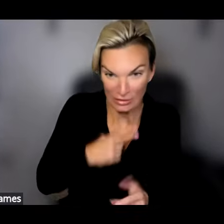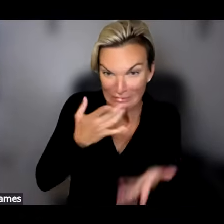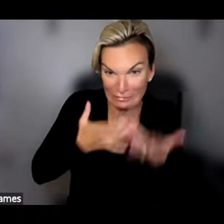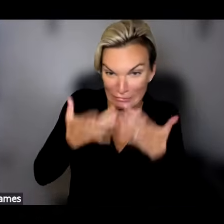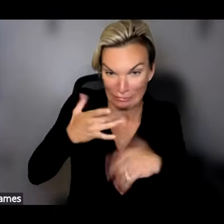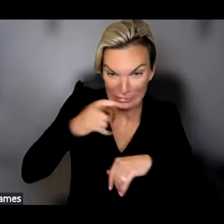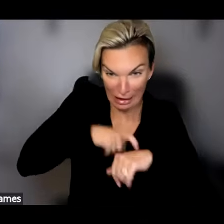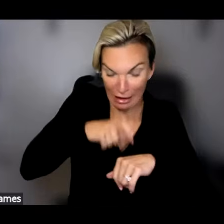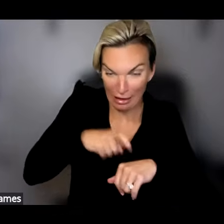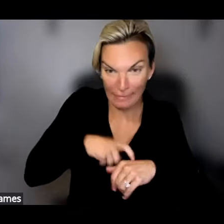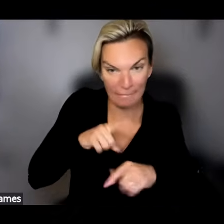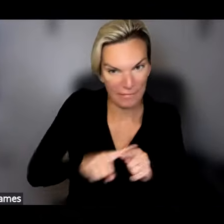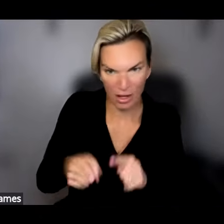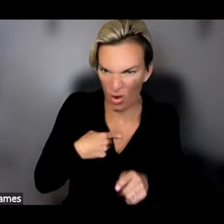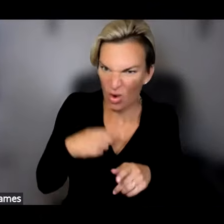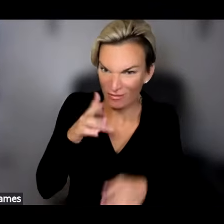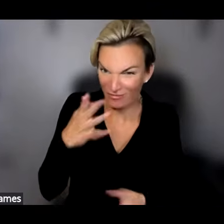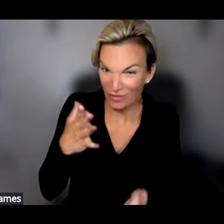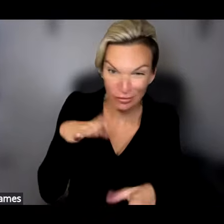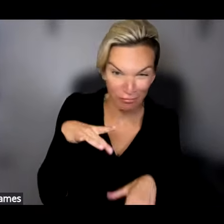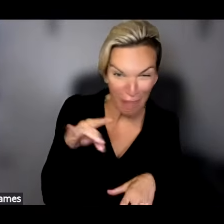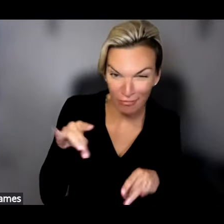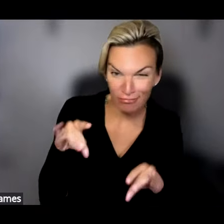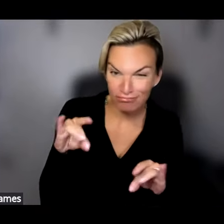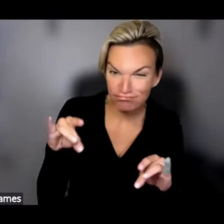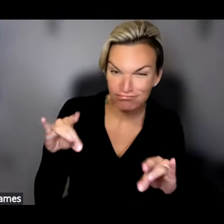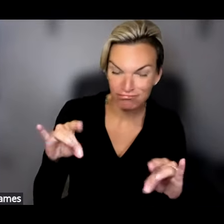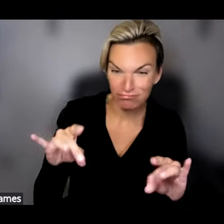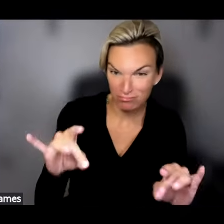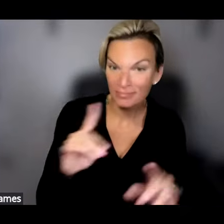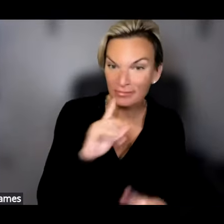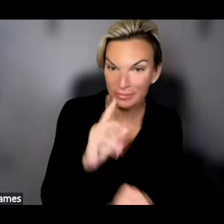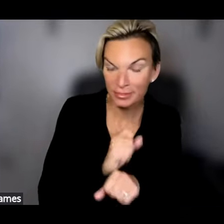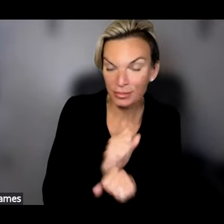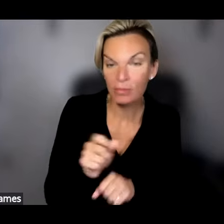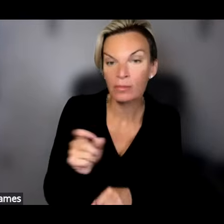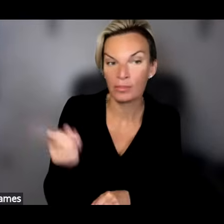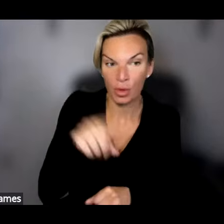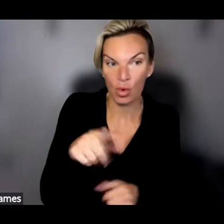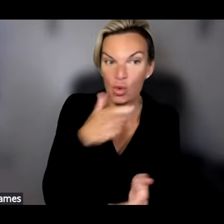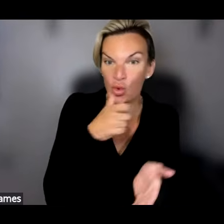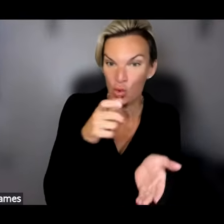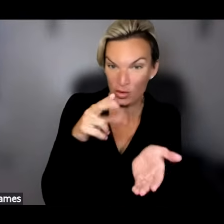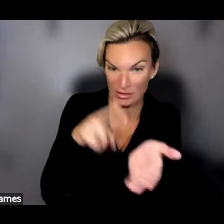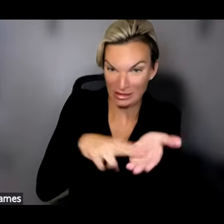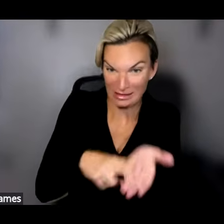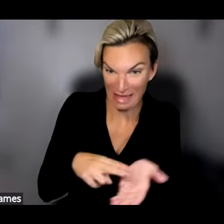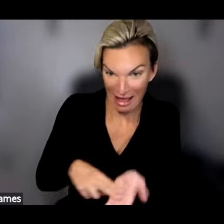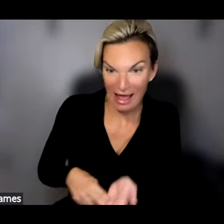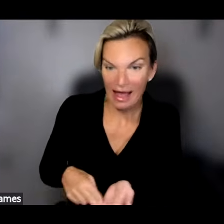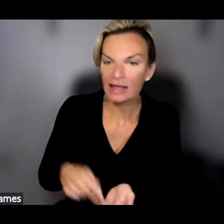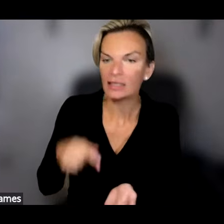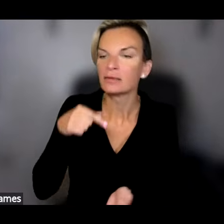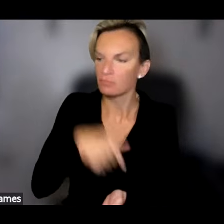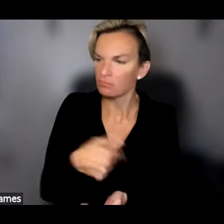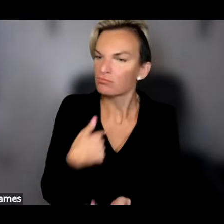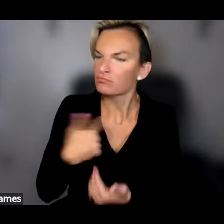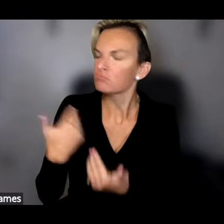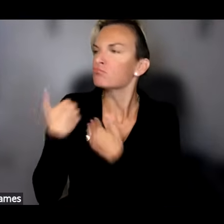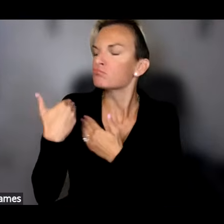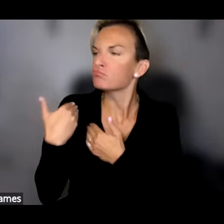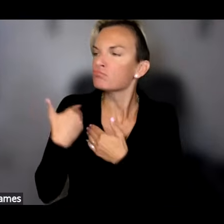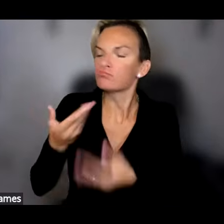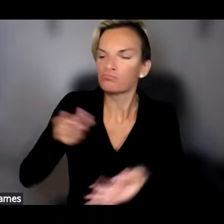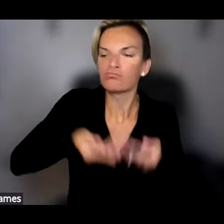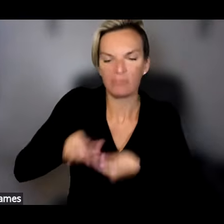evidence that in fact circulators who signed these petitions were not the ones who circulated them. So what is